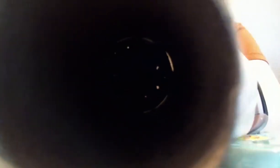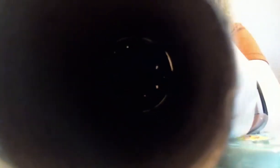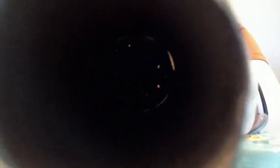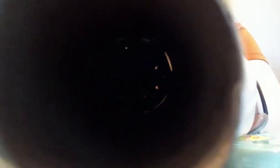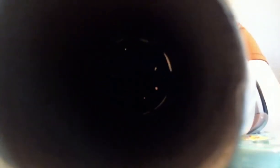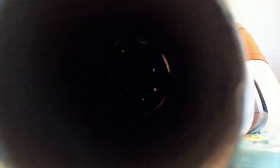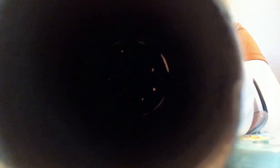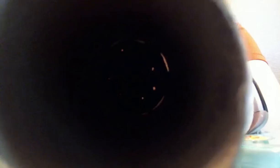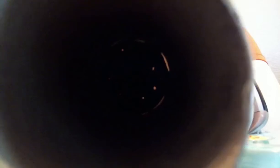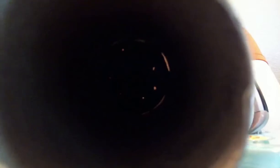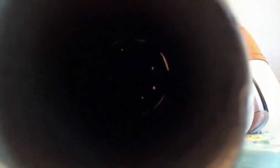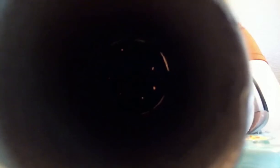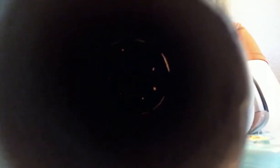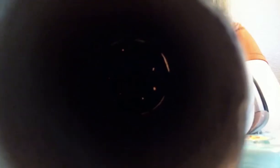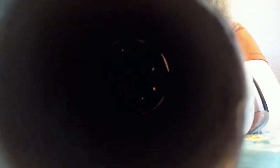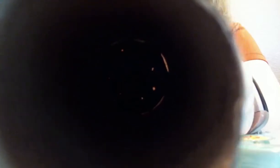stars. Let's see if this will help.